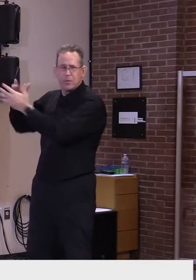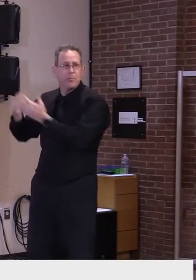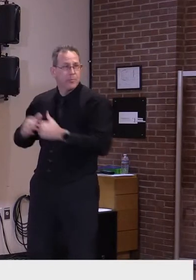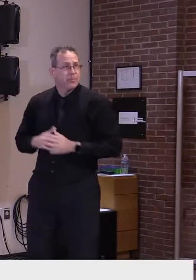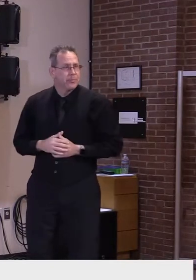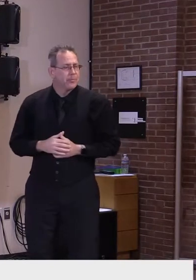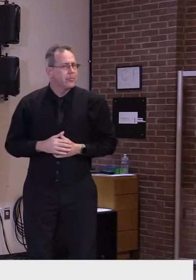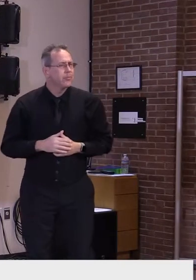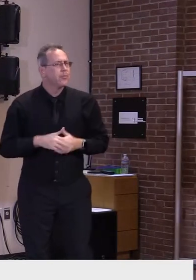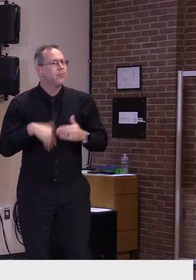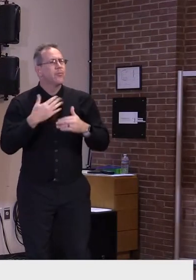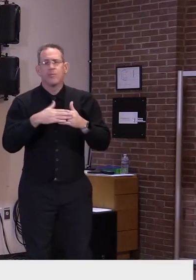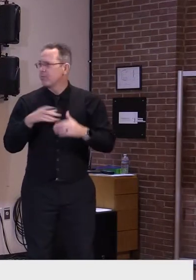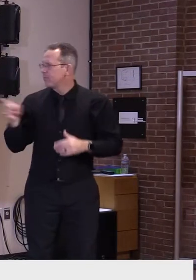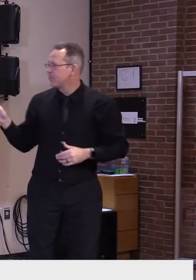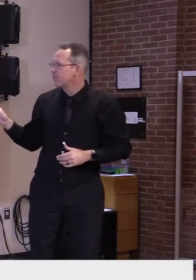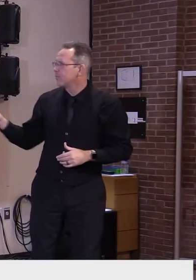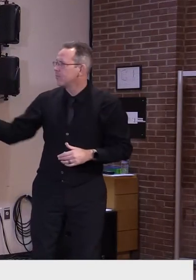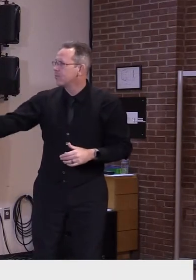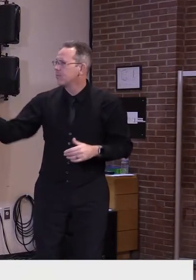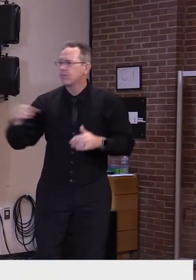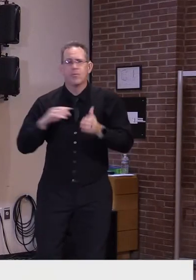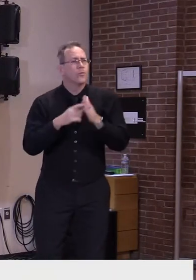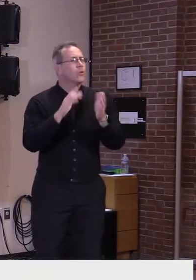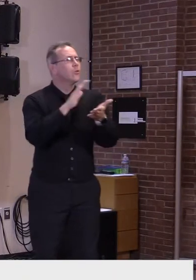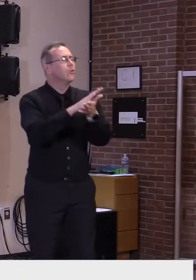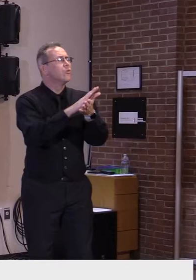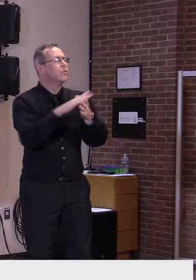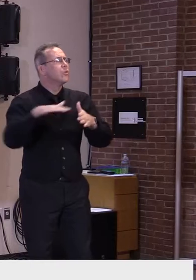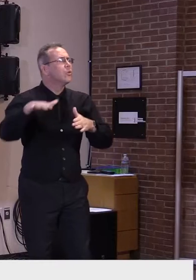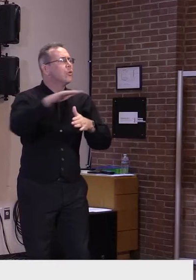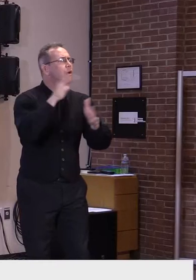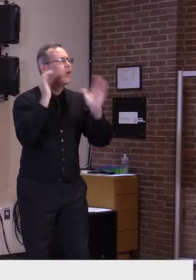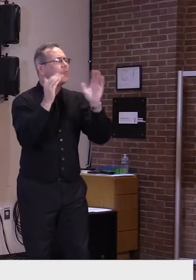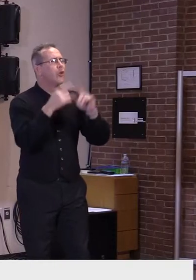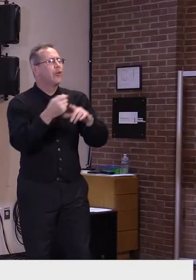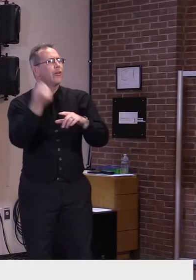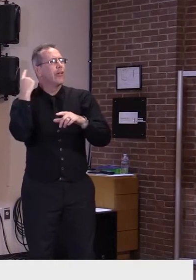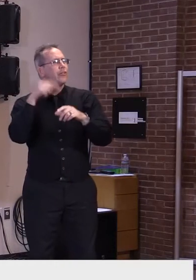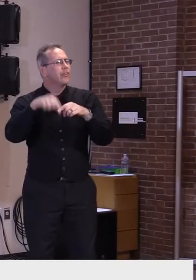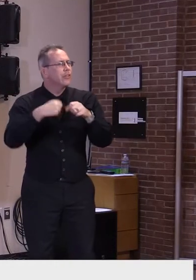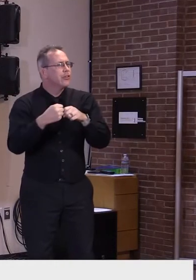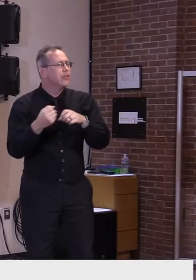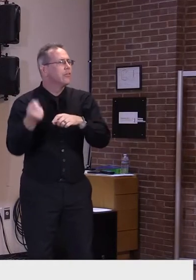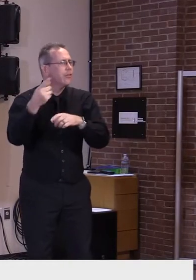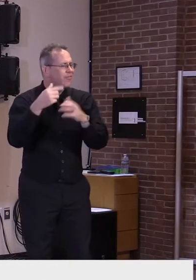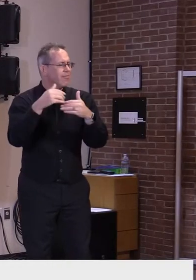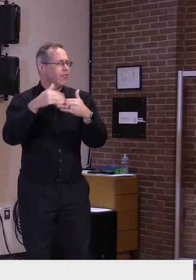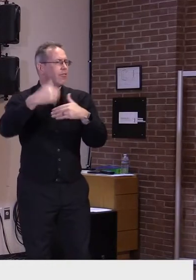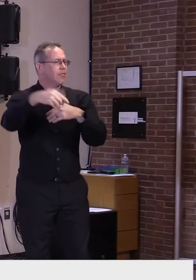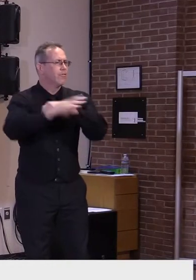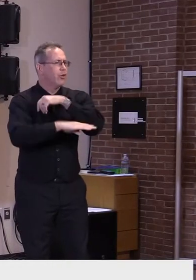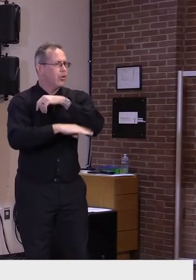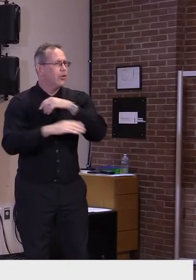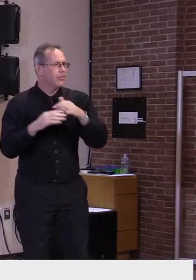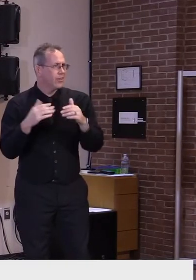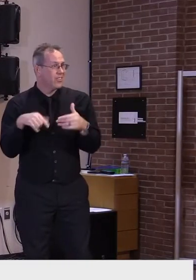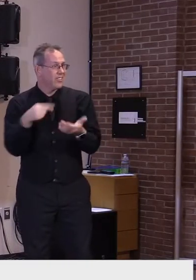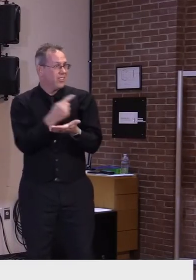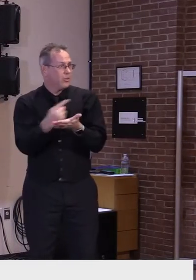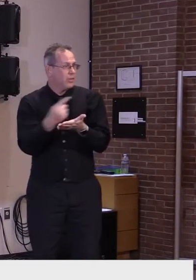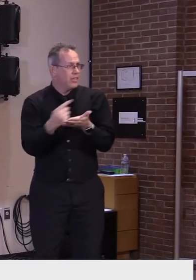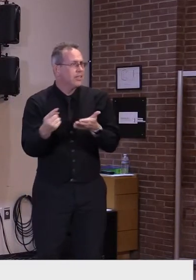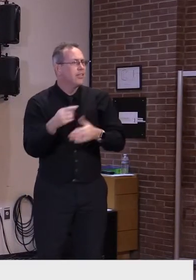higher education, things on campus have calmed down a bit. There are 60 cases this week to be reported, down from the 108